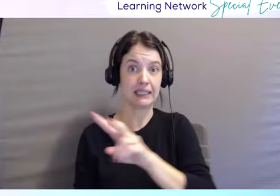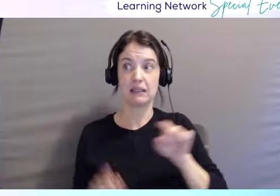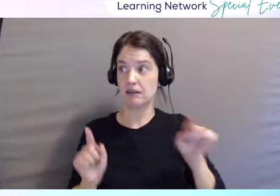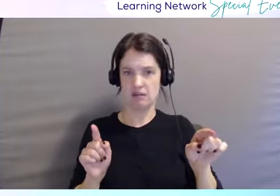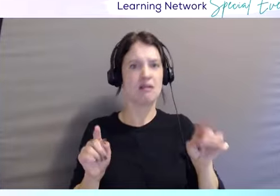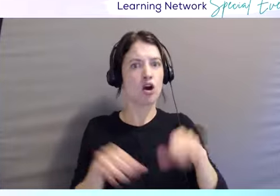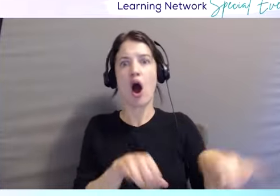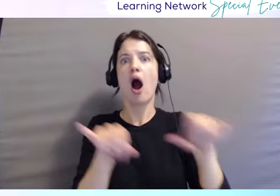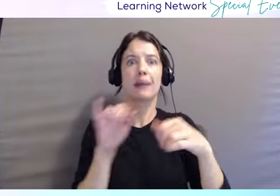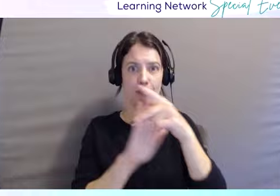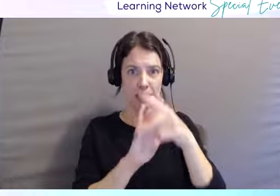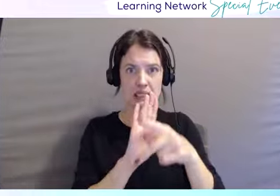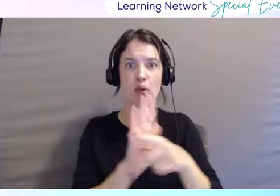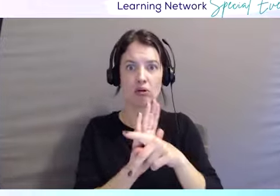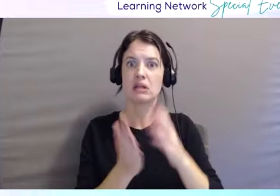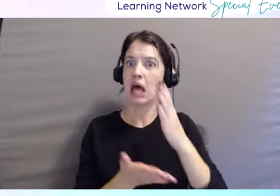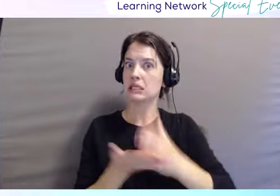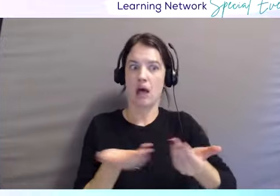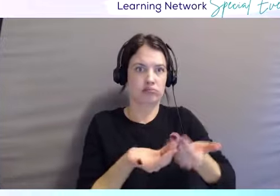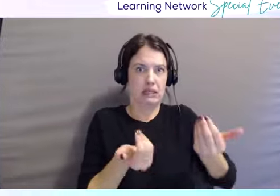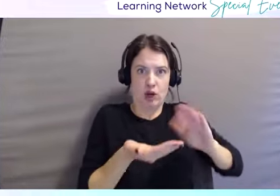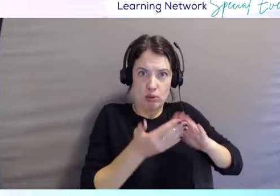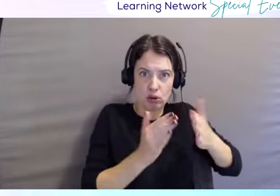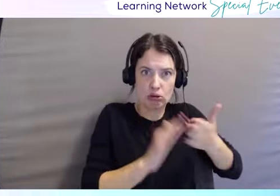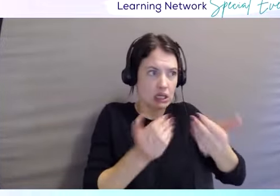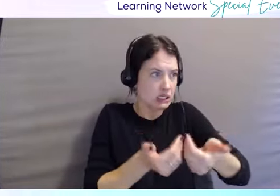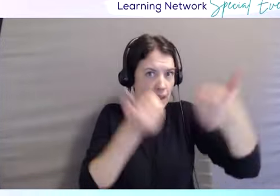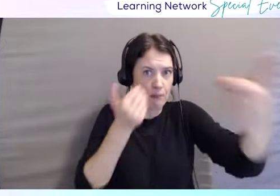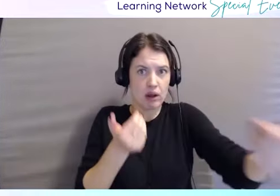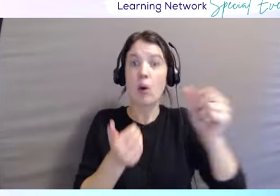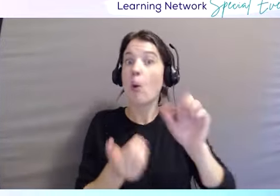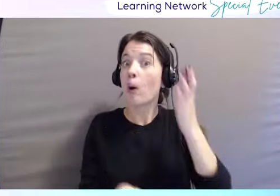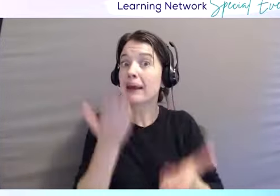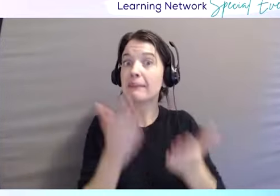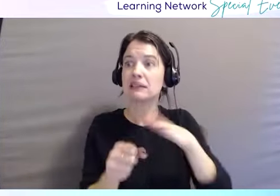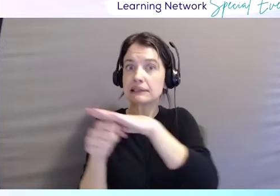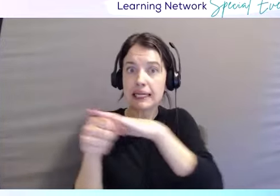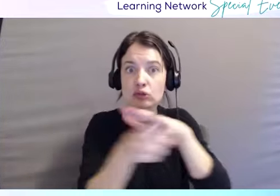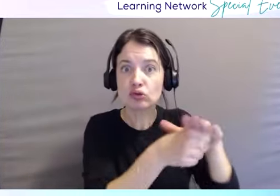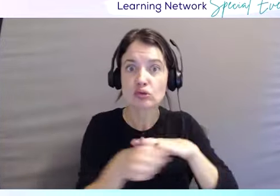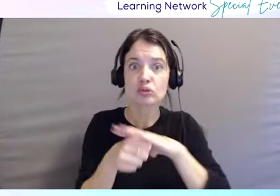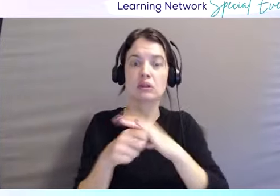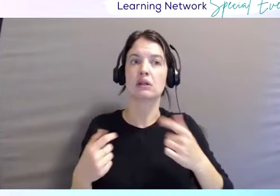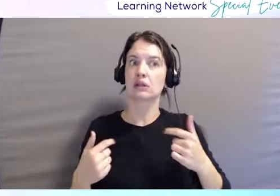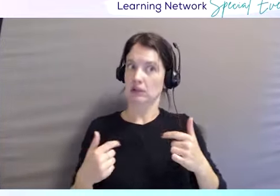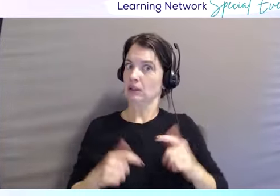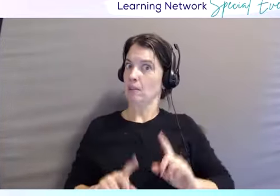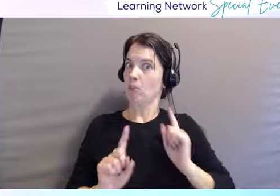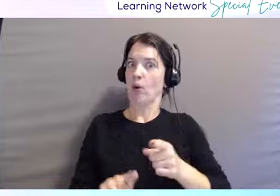now often in some communities and countries, or sectors. But we urgently need to